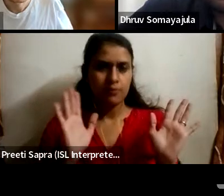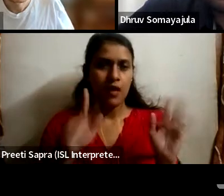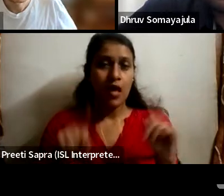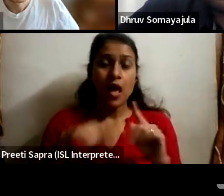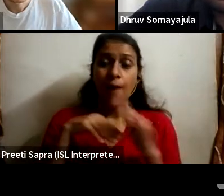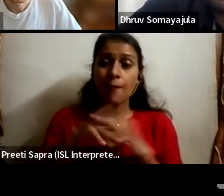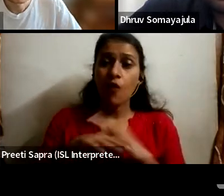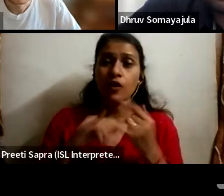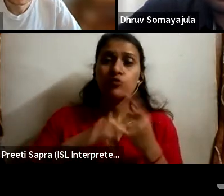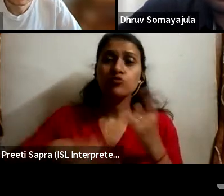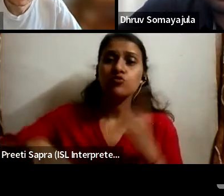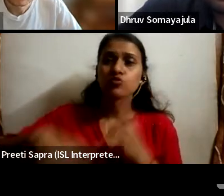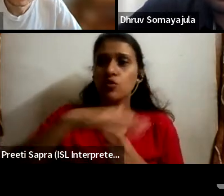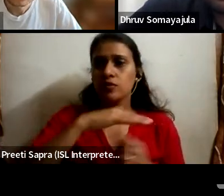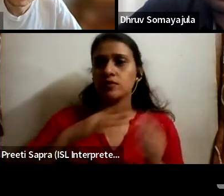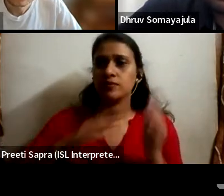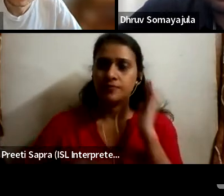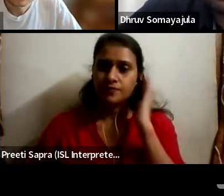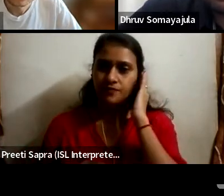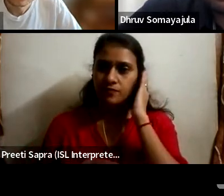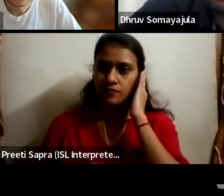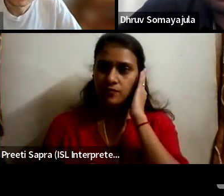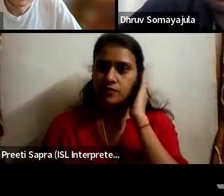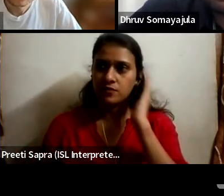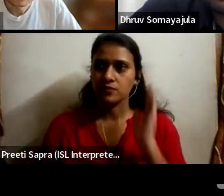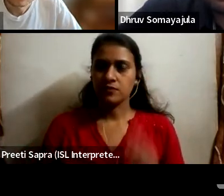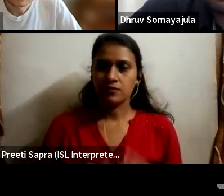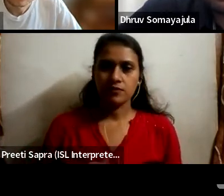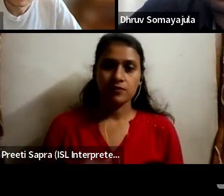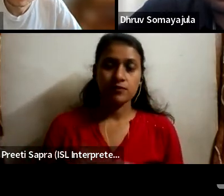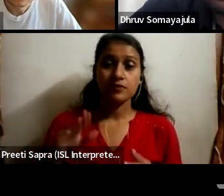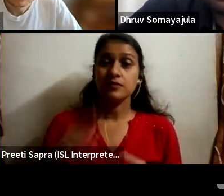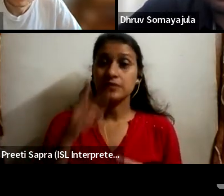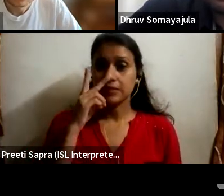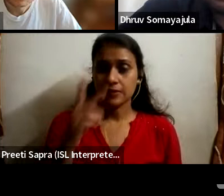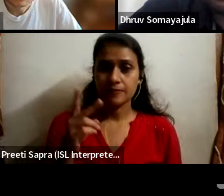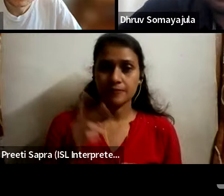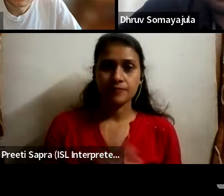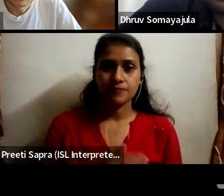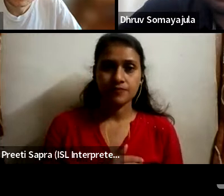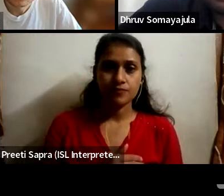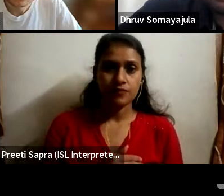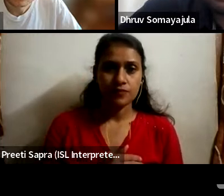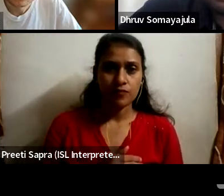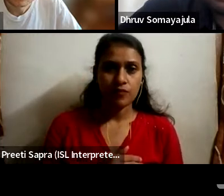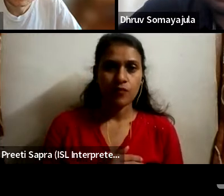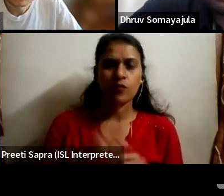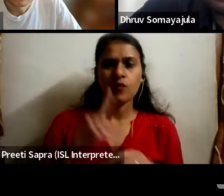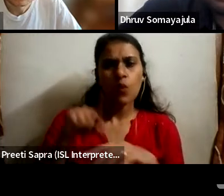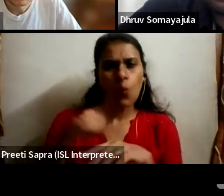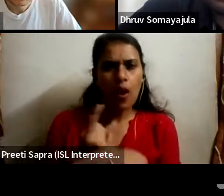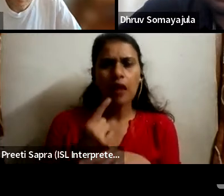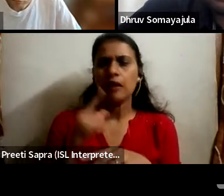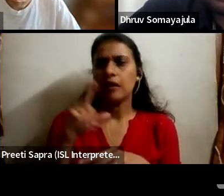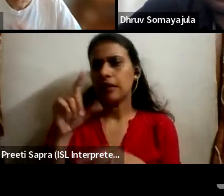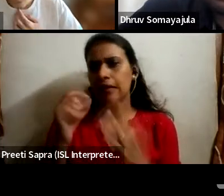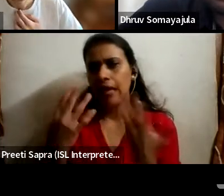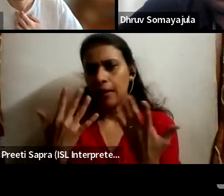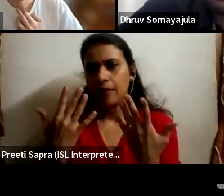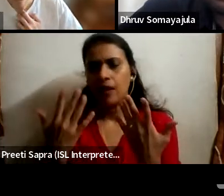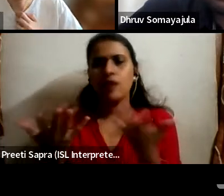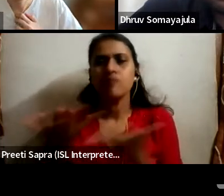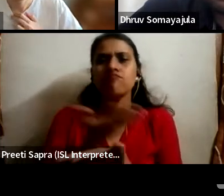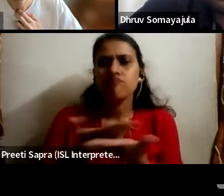society is like very vast, right? Now, just to like, for example, we just had, I don't know, like a 1 hour, 10-minute discussion talking